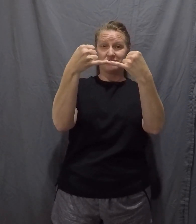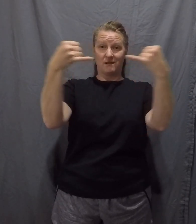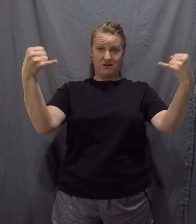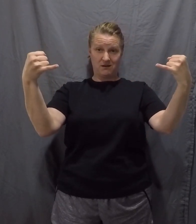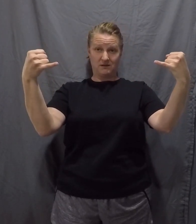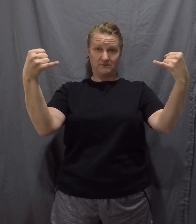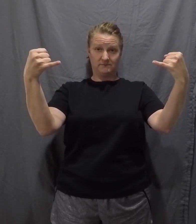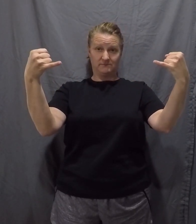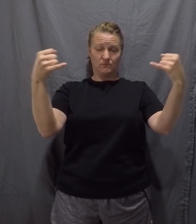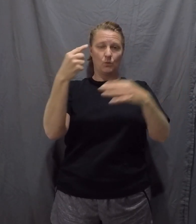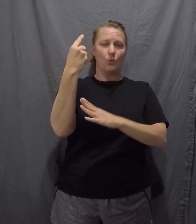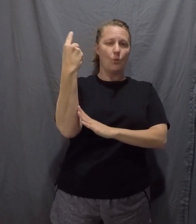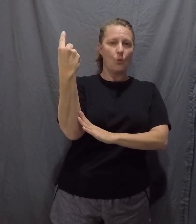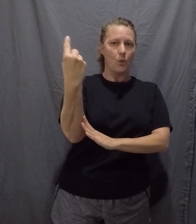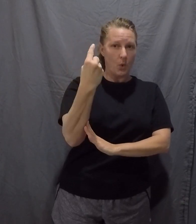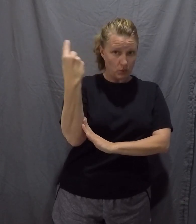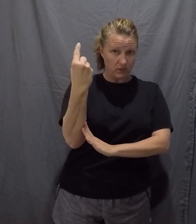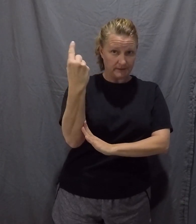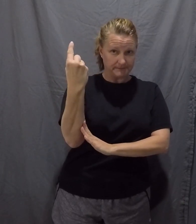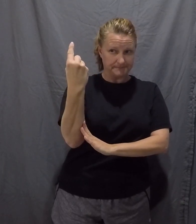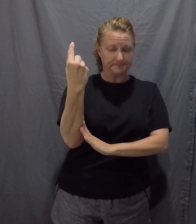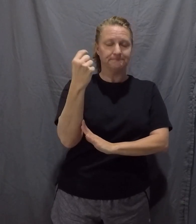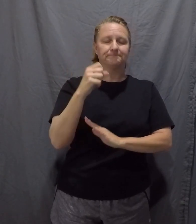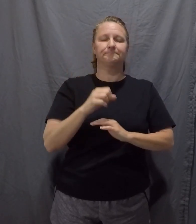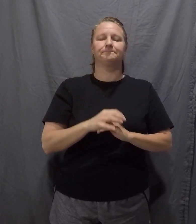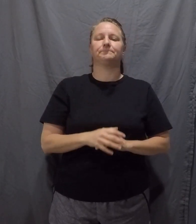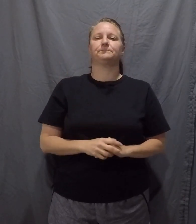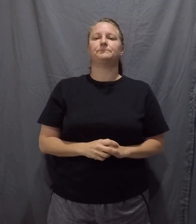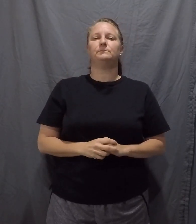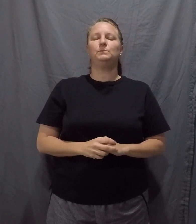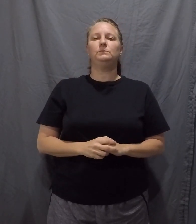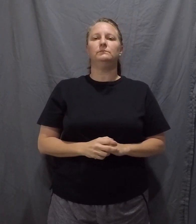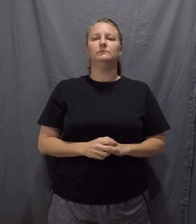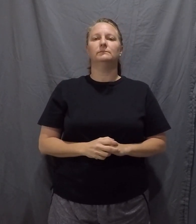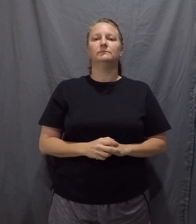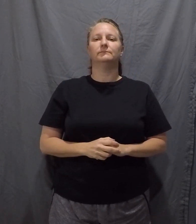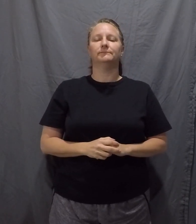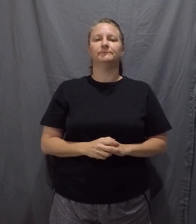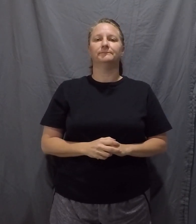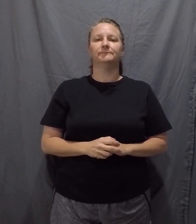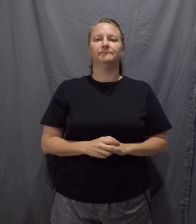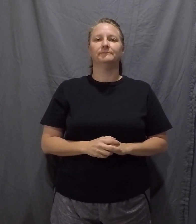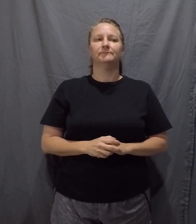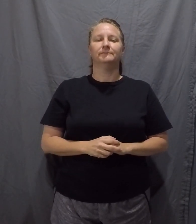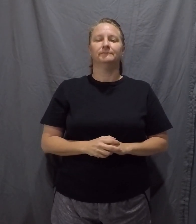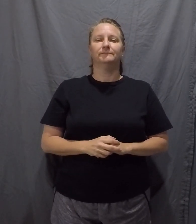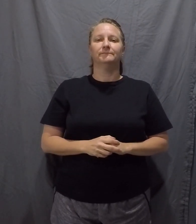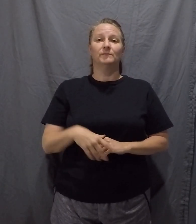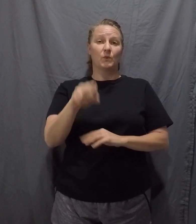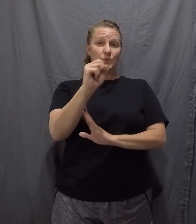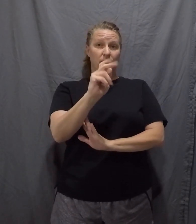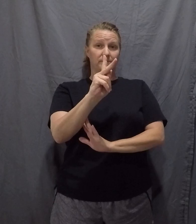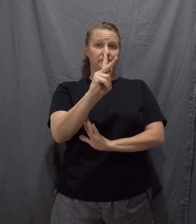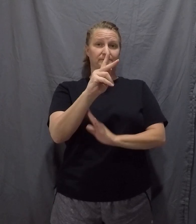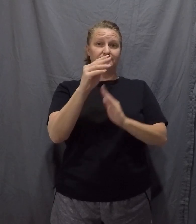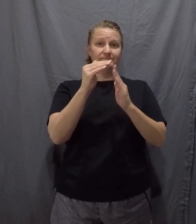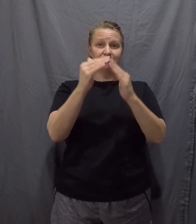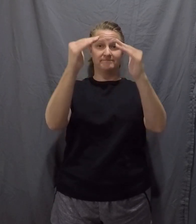line of your paragraph. Like so. Okay. The next thing that you have to